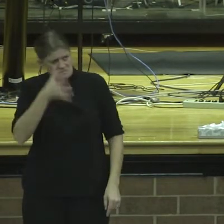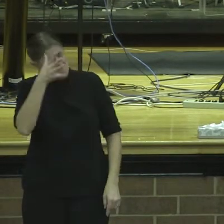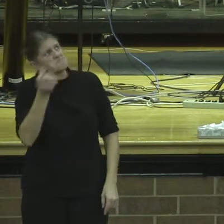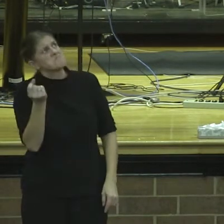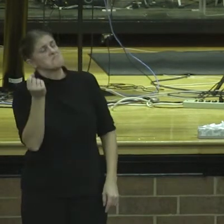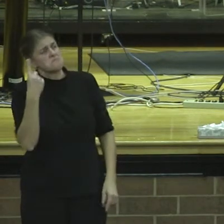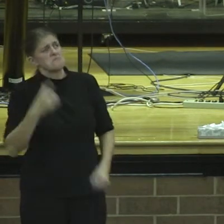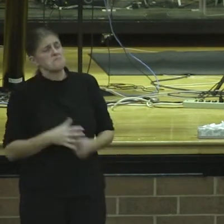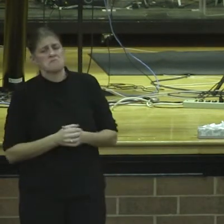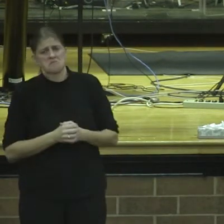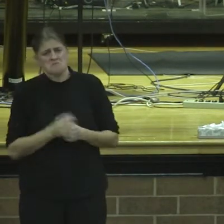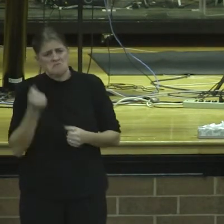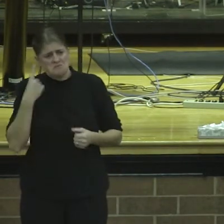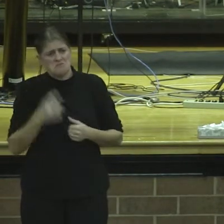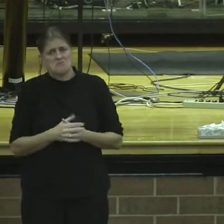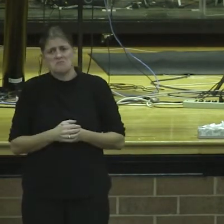understand.